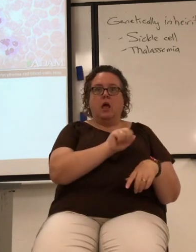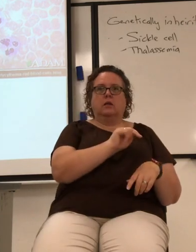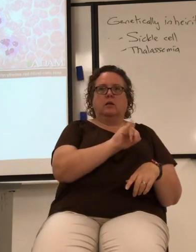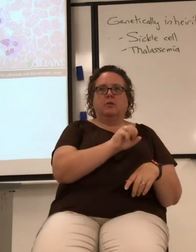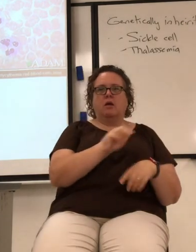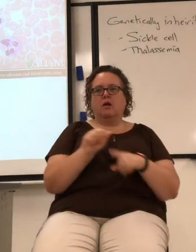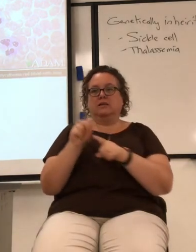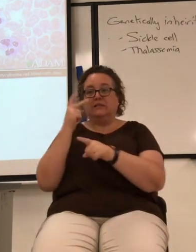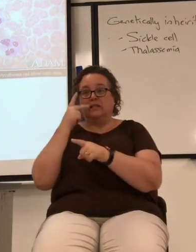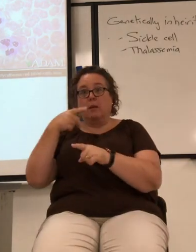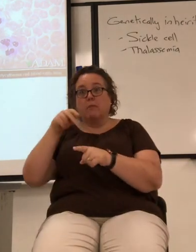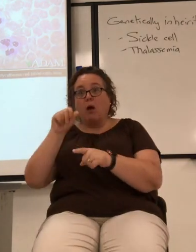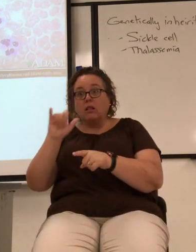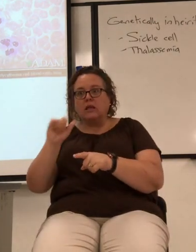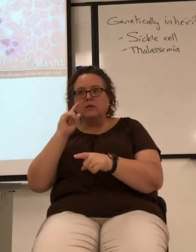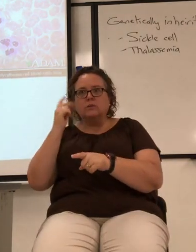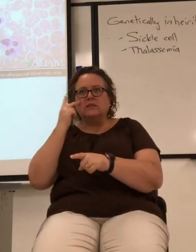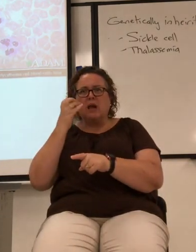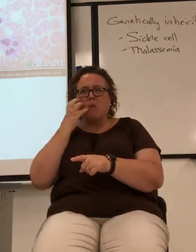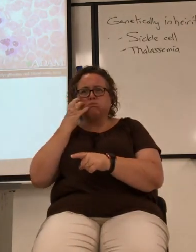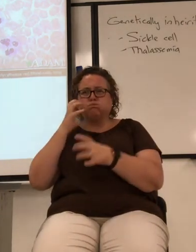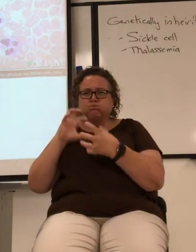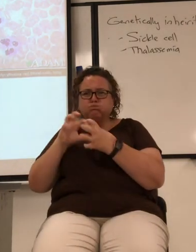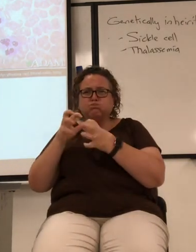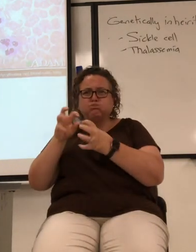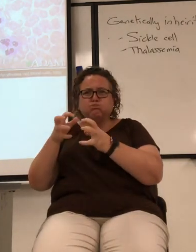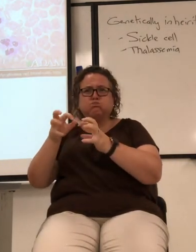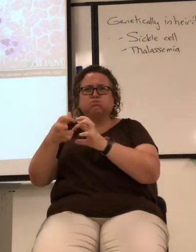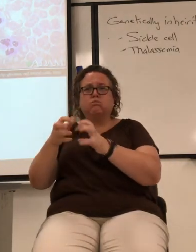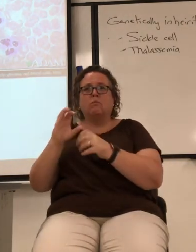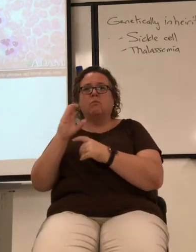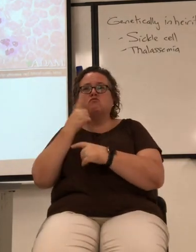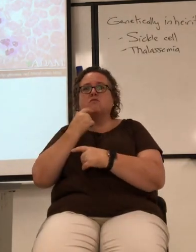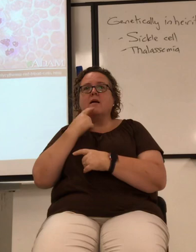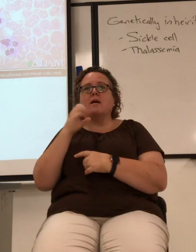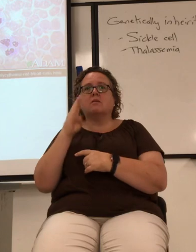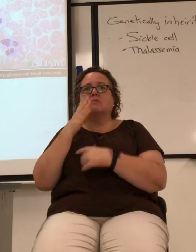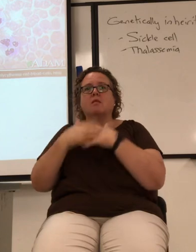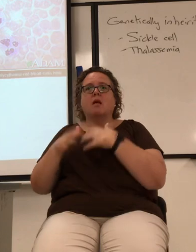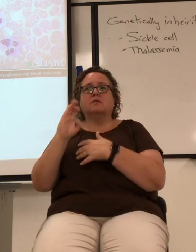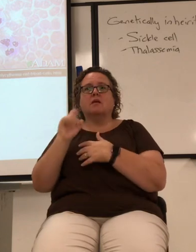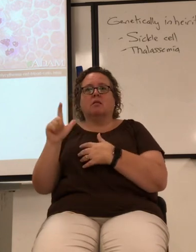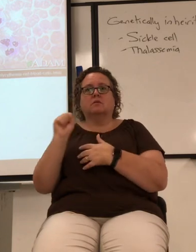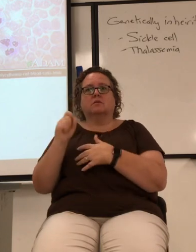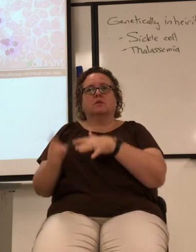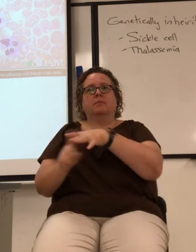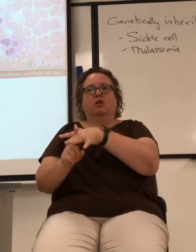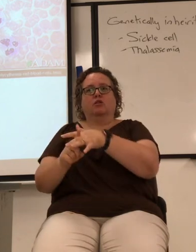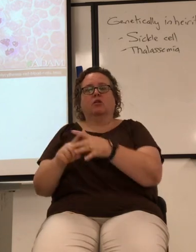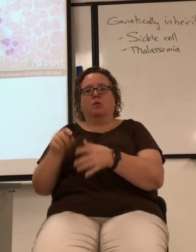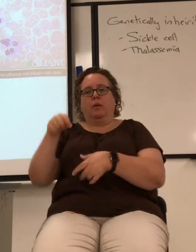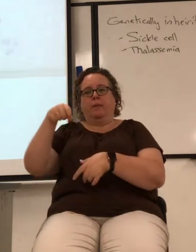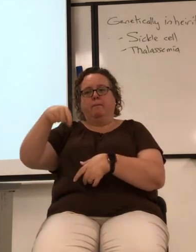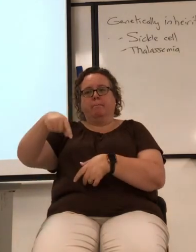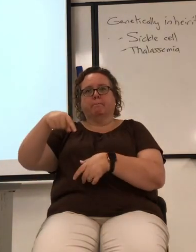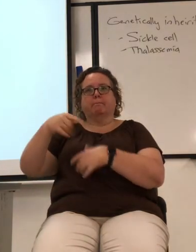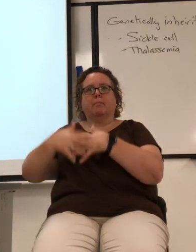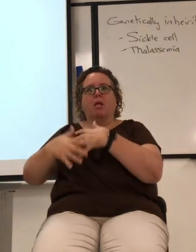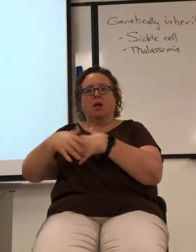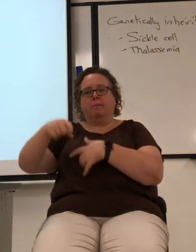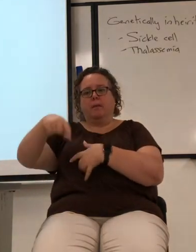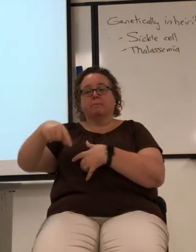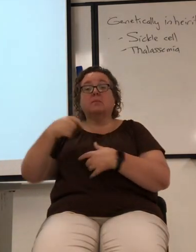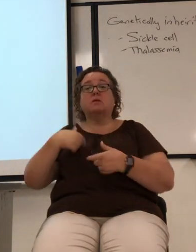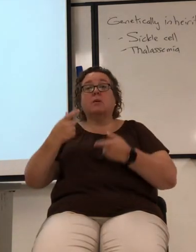how tightly packed the red blood cells appear on a drop of blood. So what happens when you drive